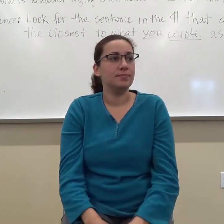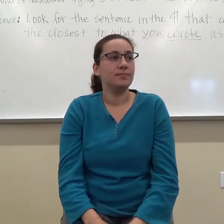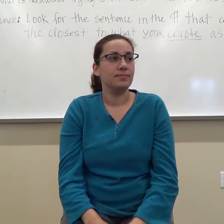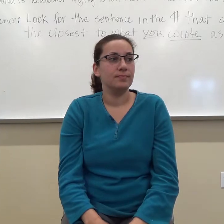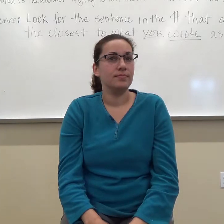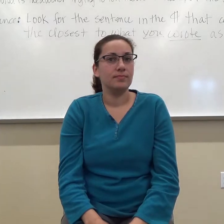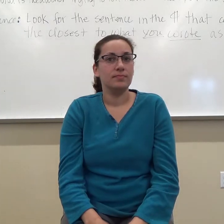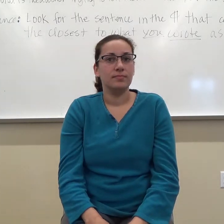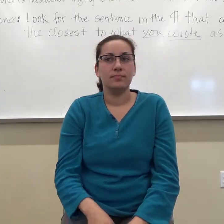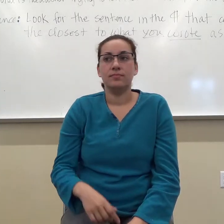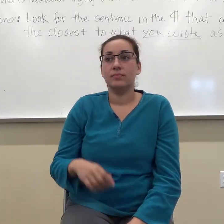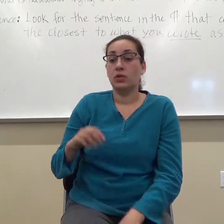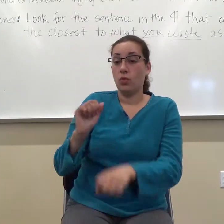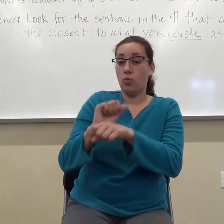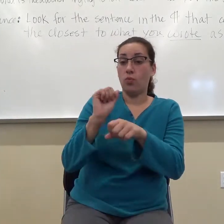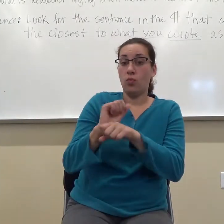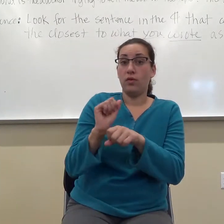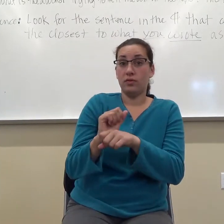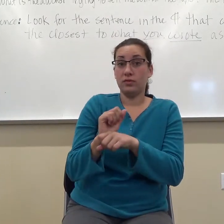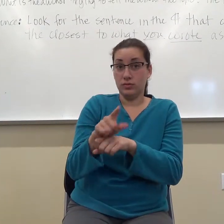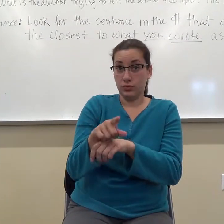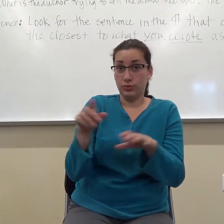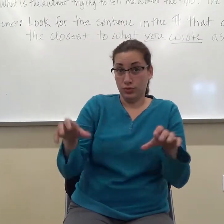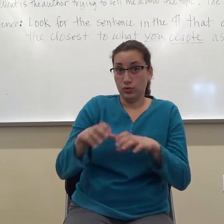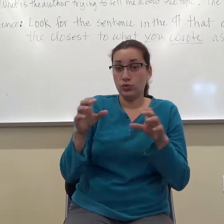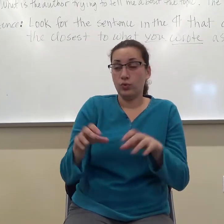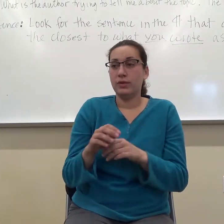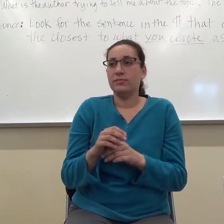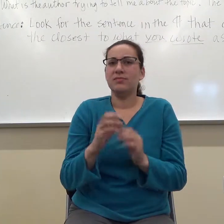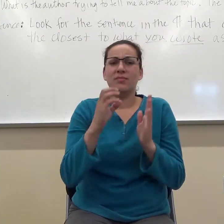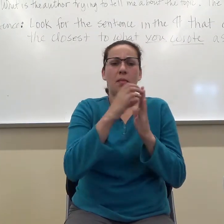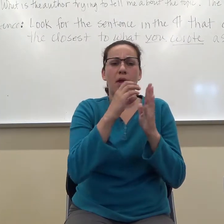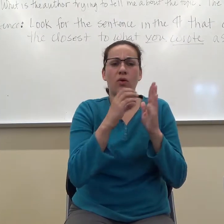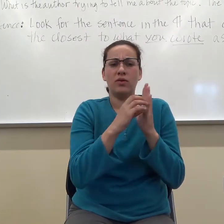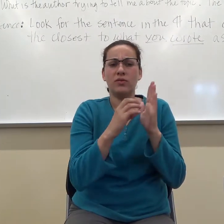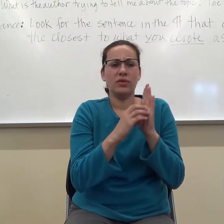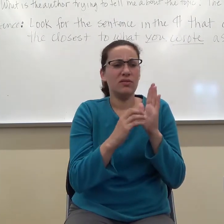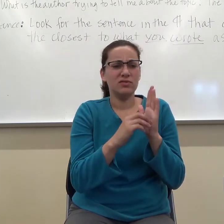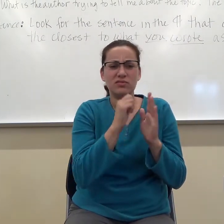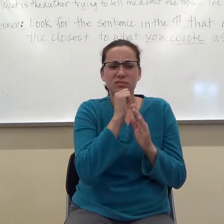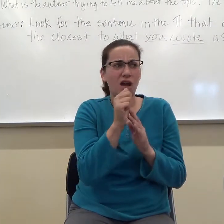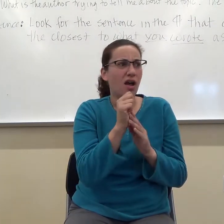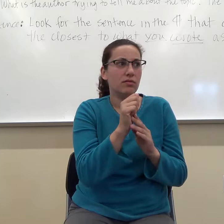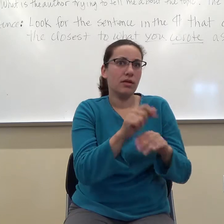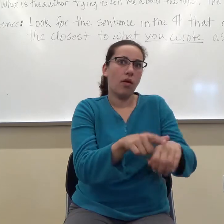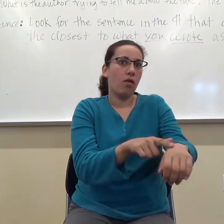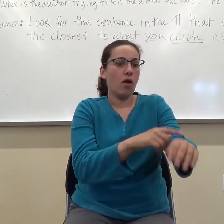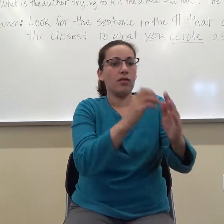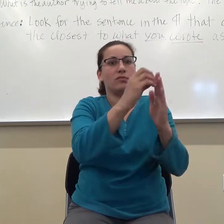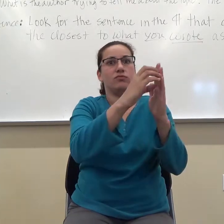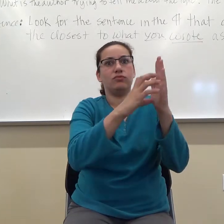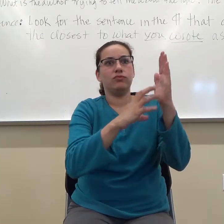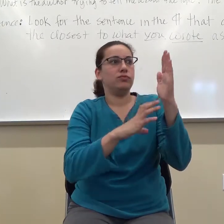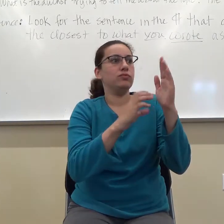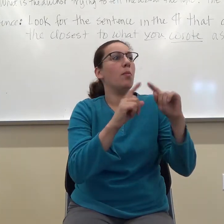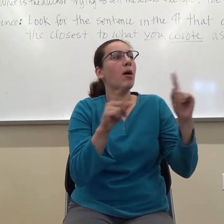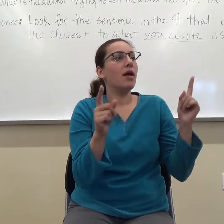the work you guys are doing. These paragraphs aren't getting longer necessarily, but remember that all of